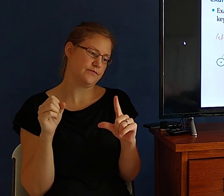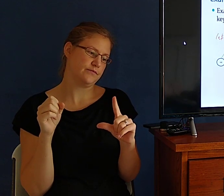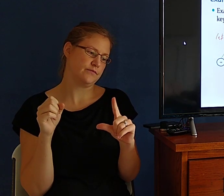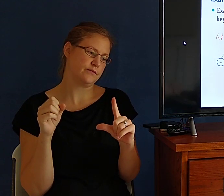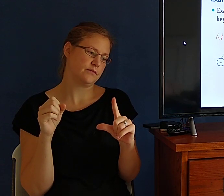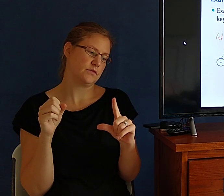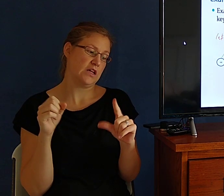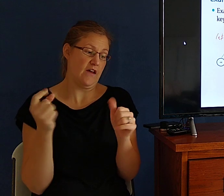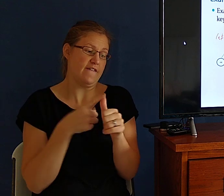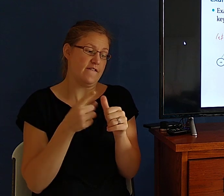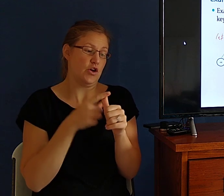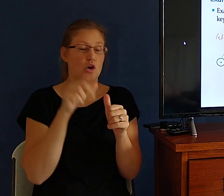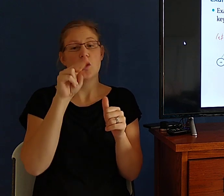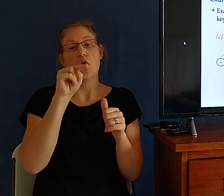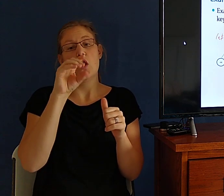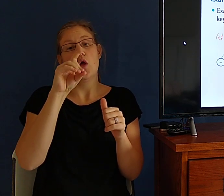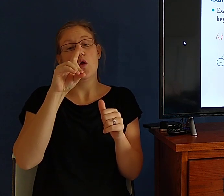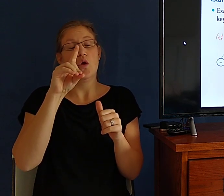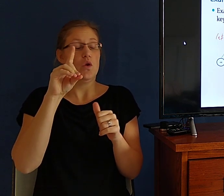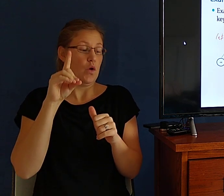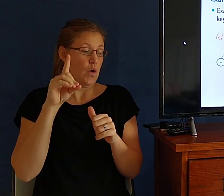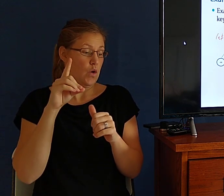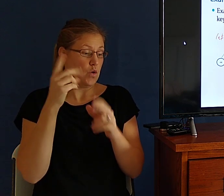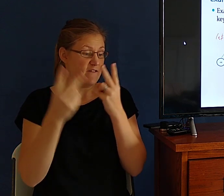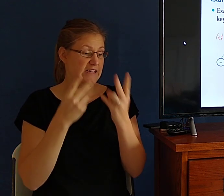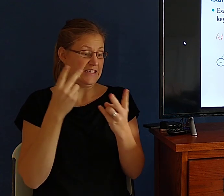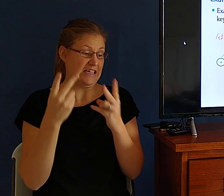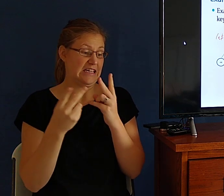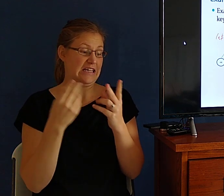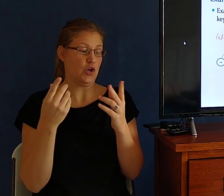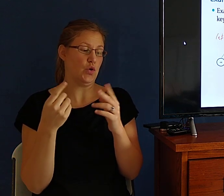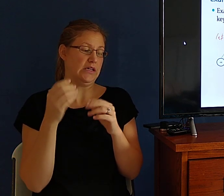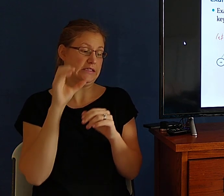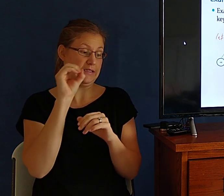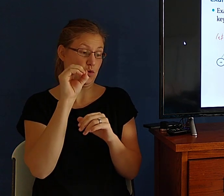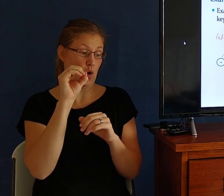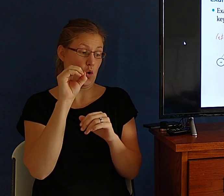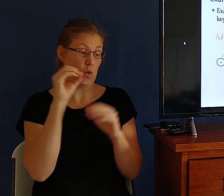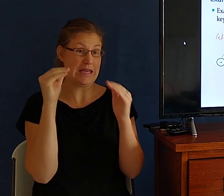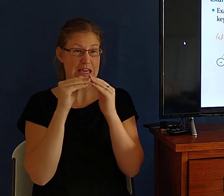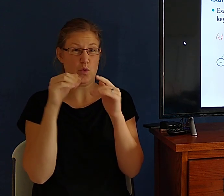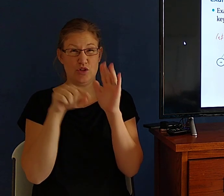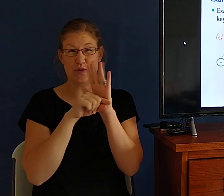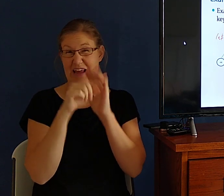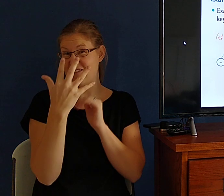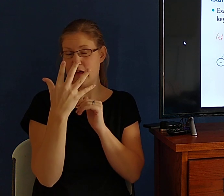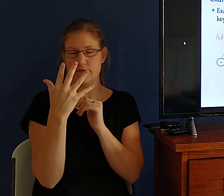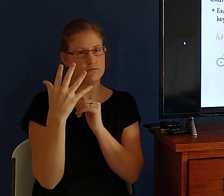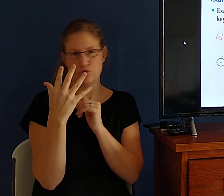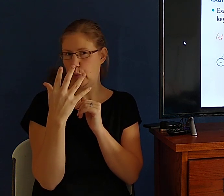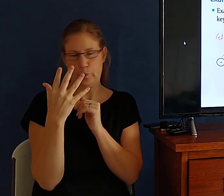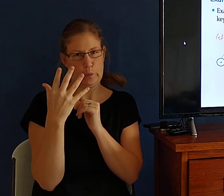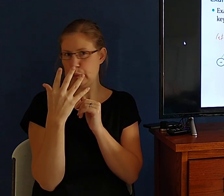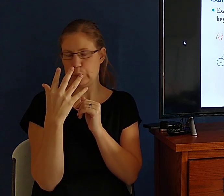first node that we are visiting now. 0 is equal to minus 5? No.